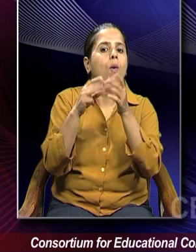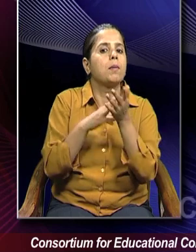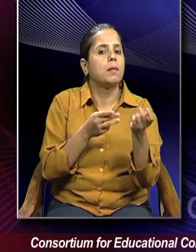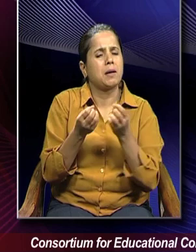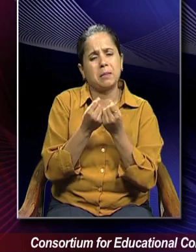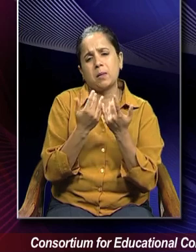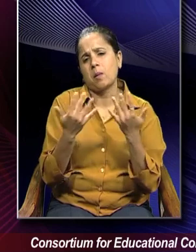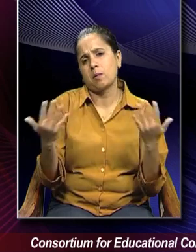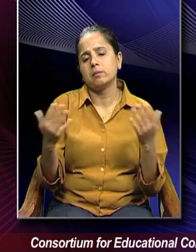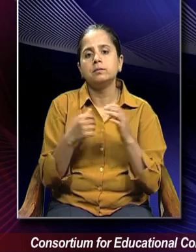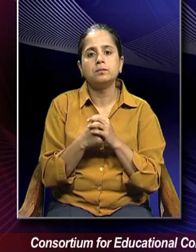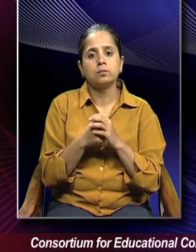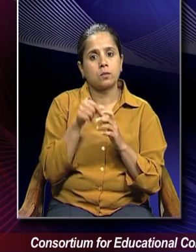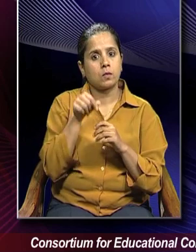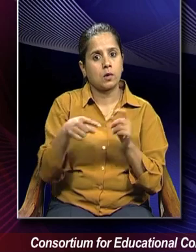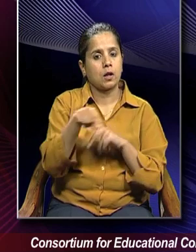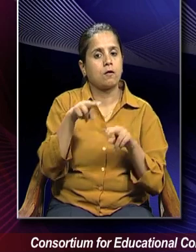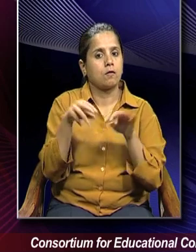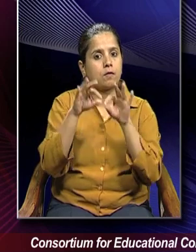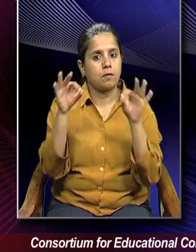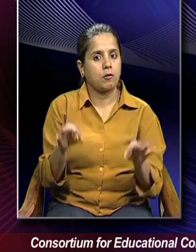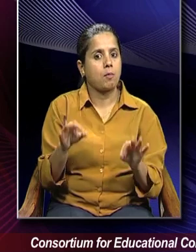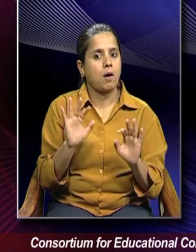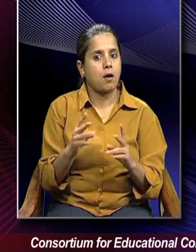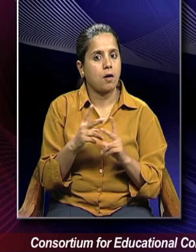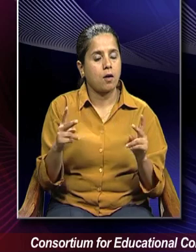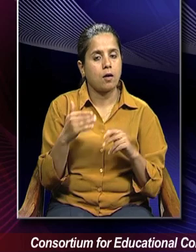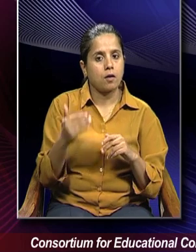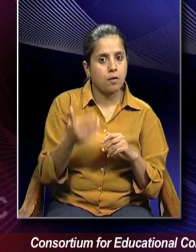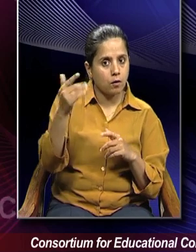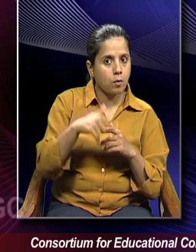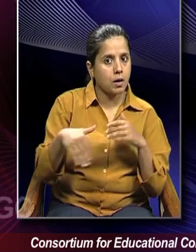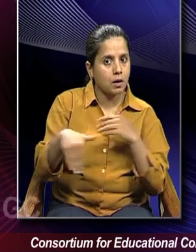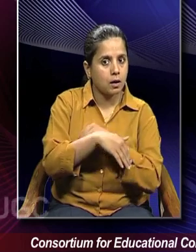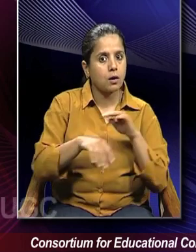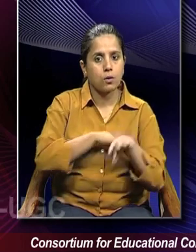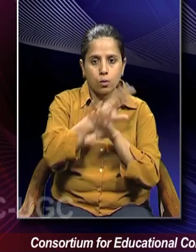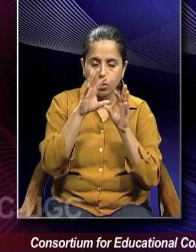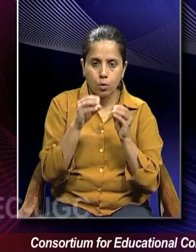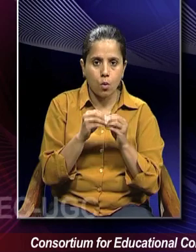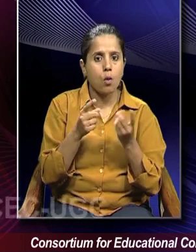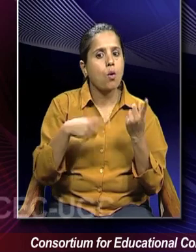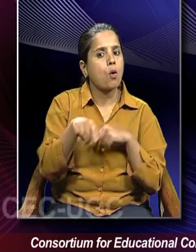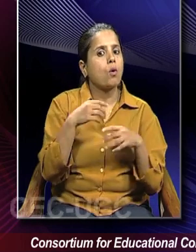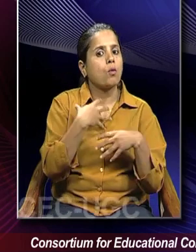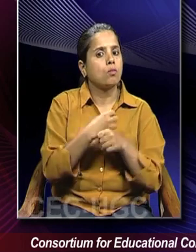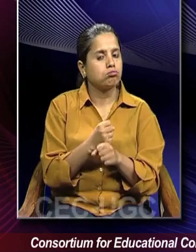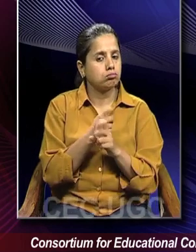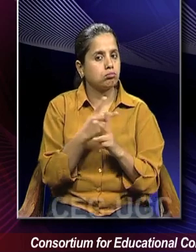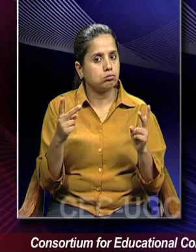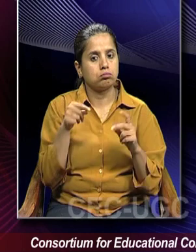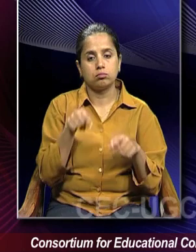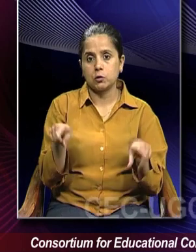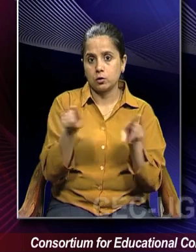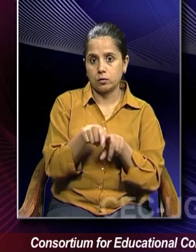more. So, this makes the framework of this forward engineering a comprehensive framework and as well